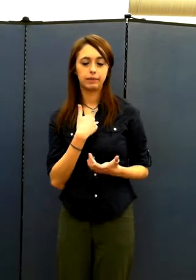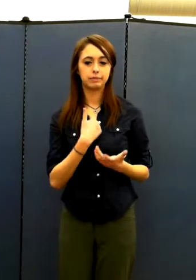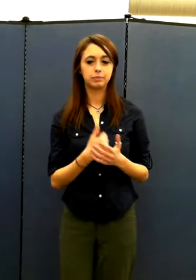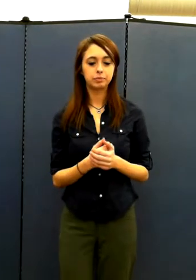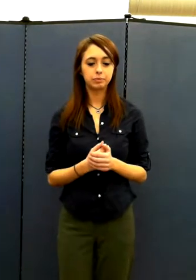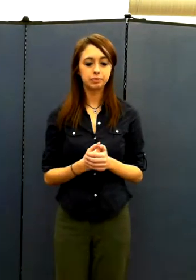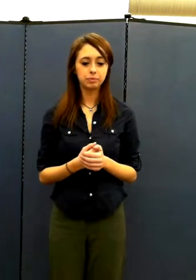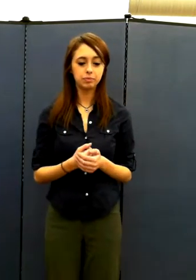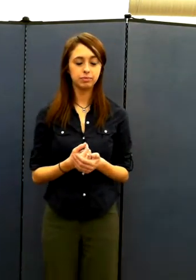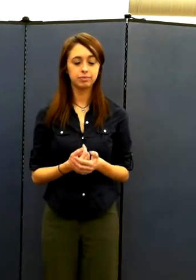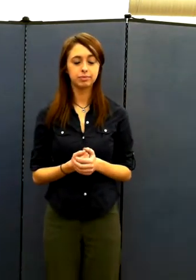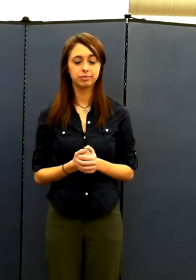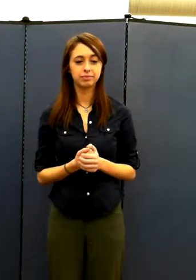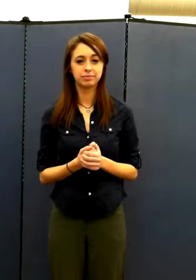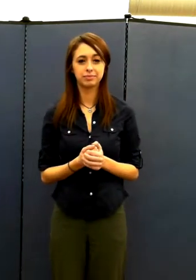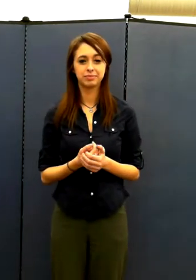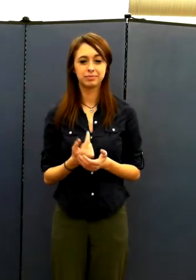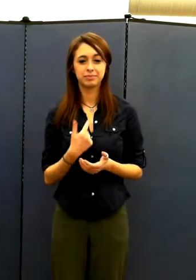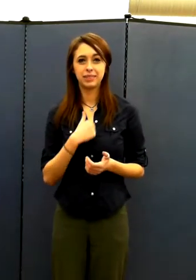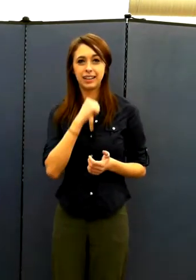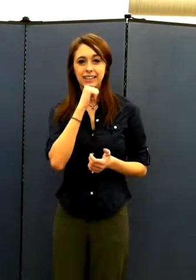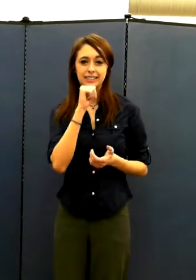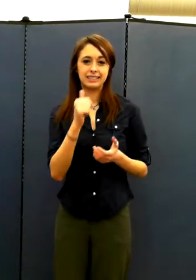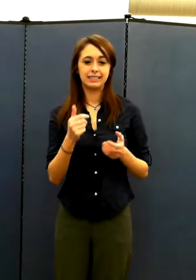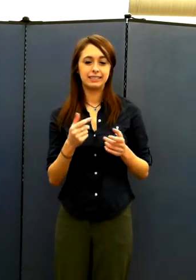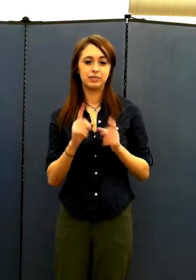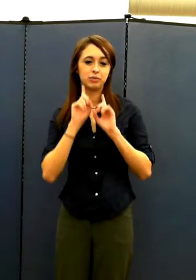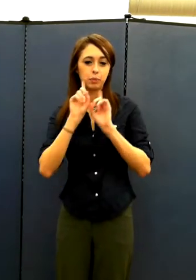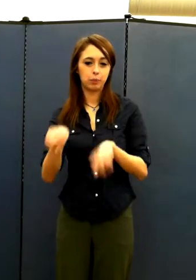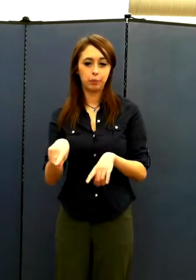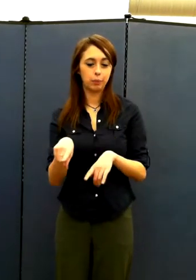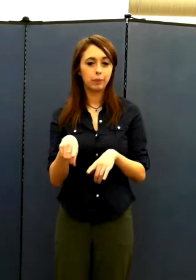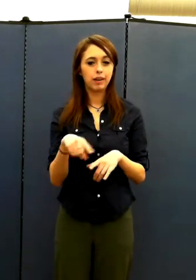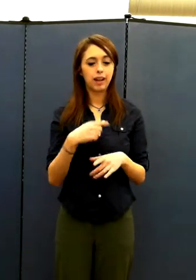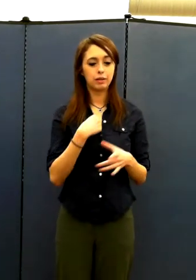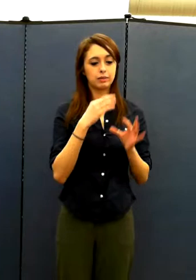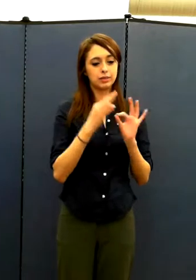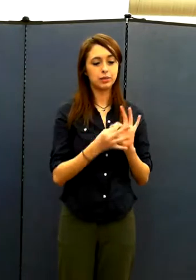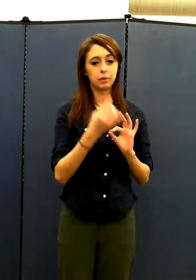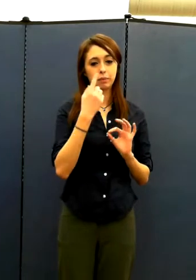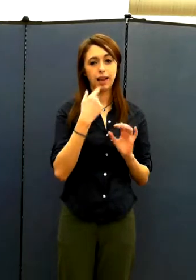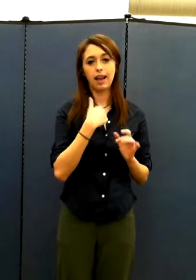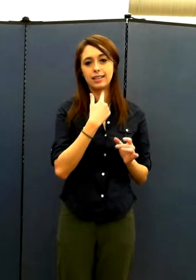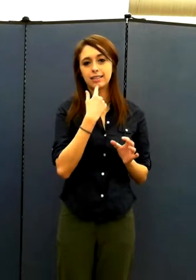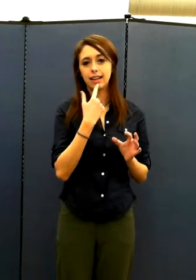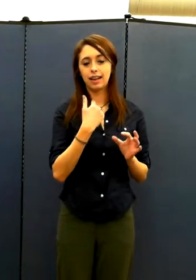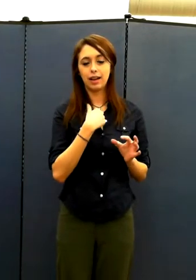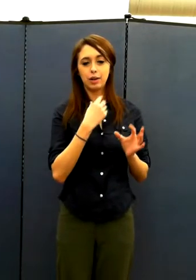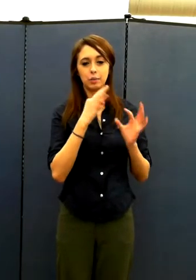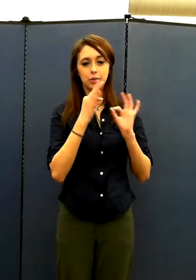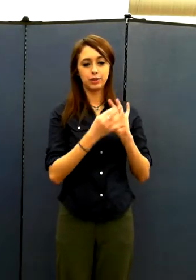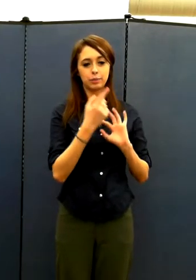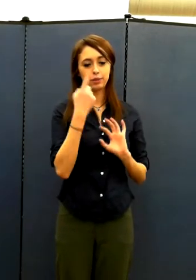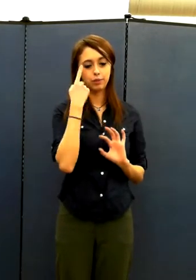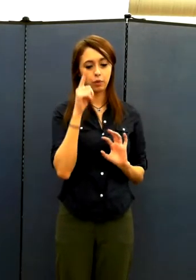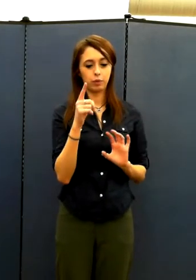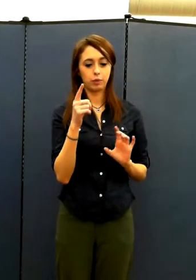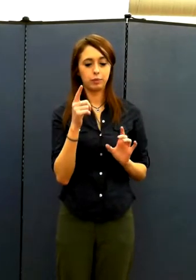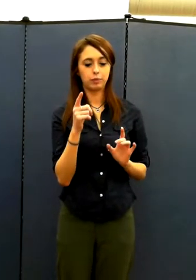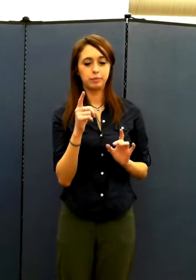I didn't even give the name. I literally was just like, oh yeah, I was interpreting for this client. And she knew exactly who I was talking about.